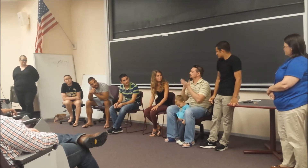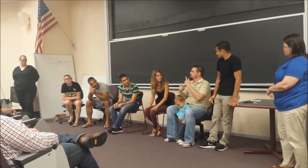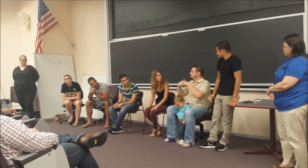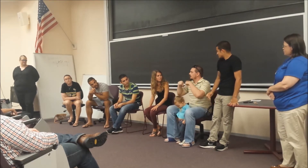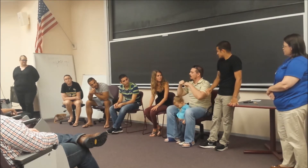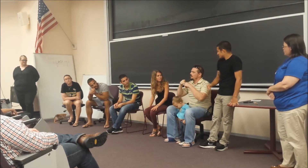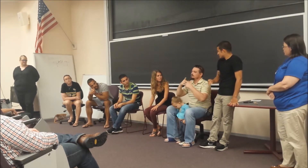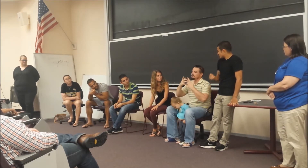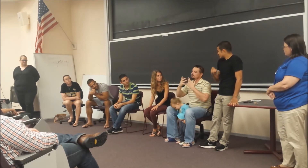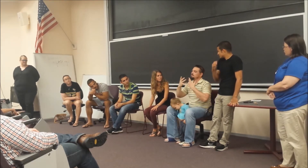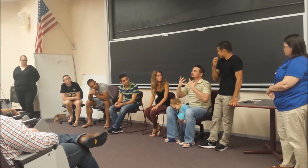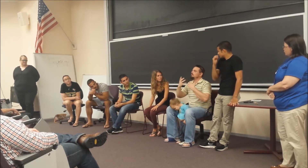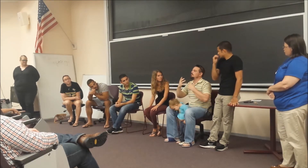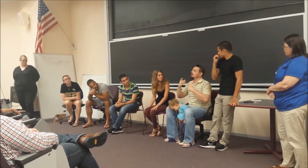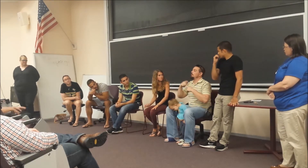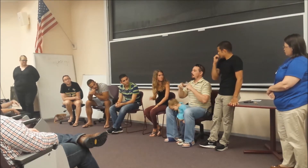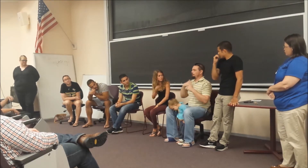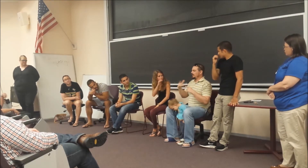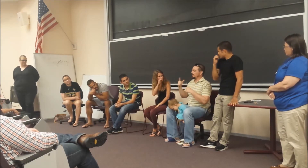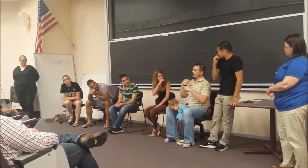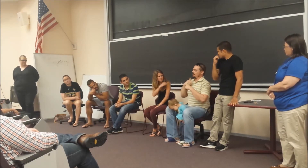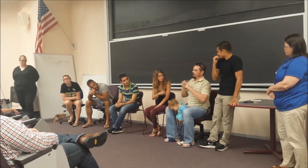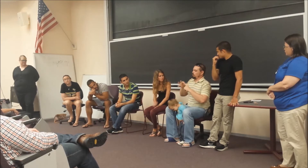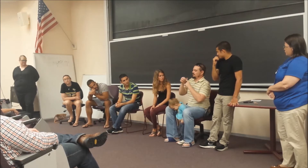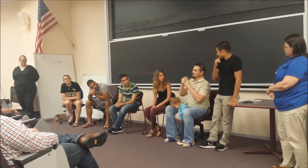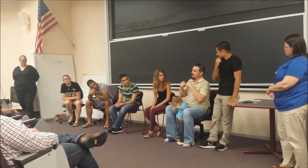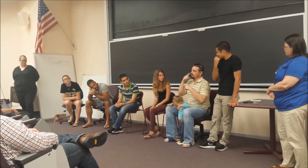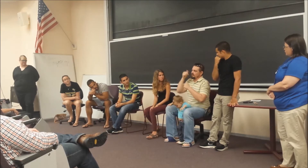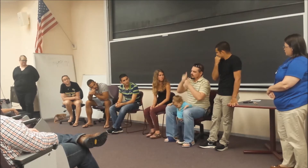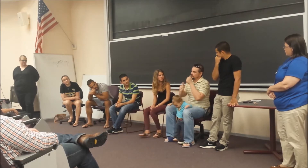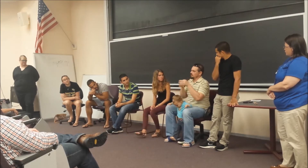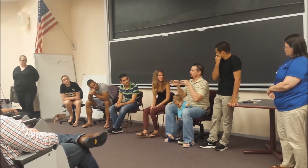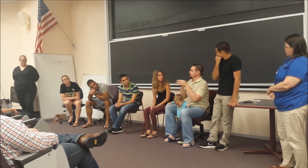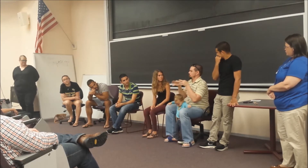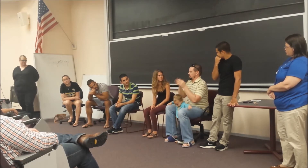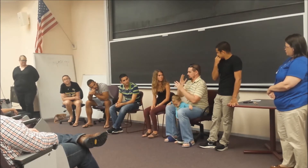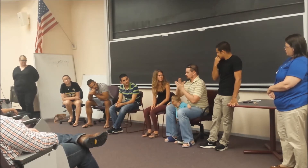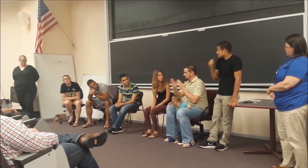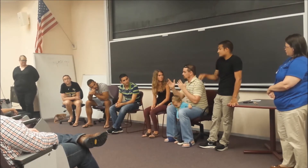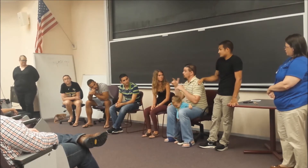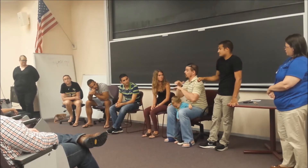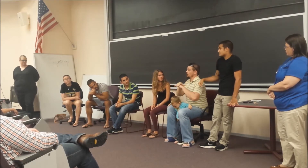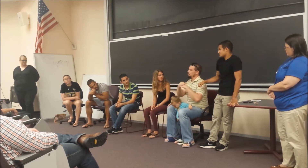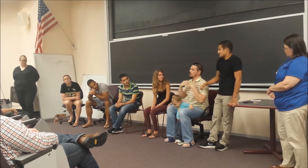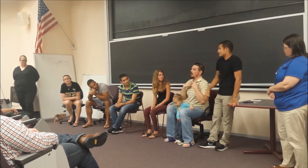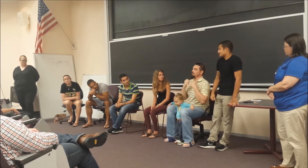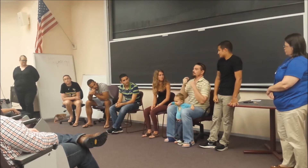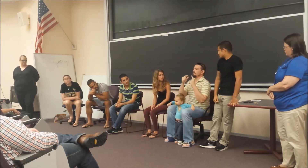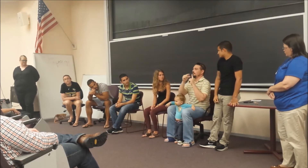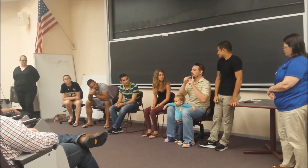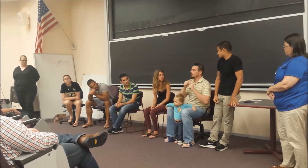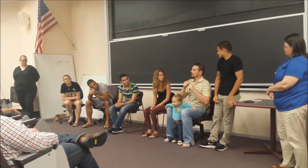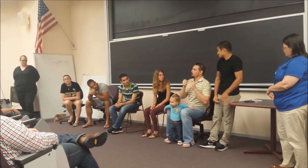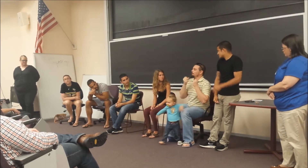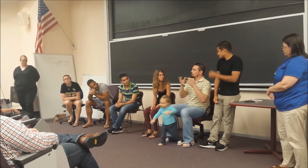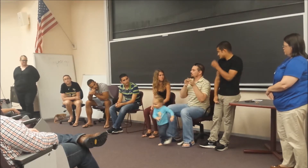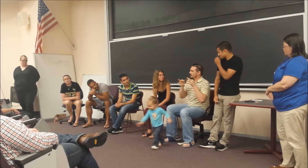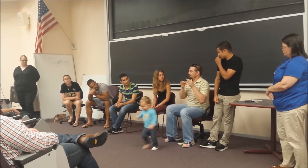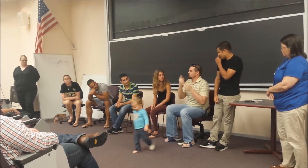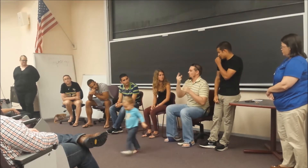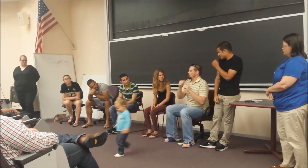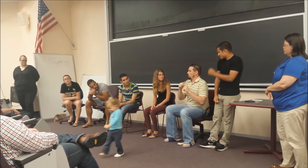like in English, sign language also has a sign for each